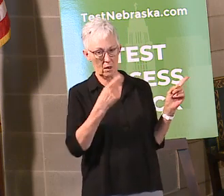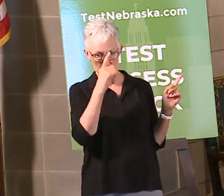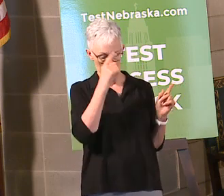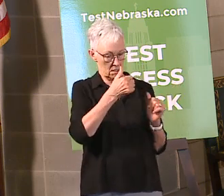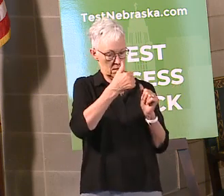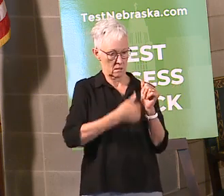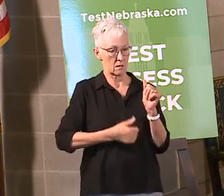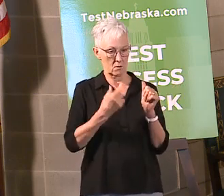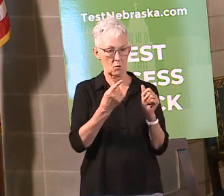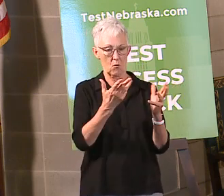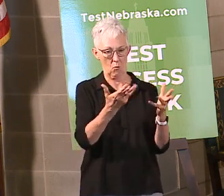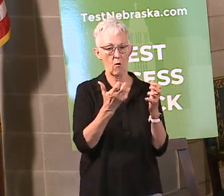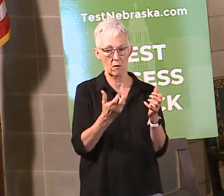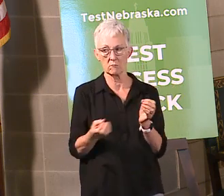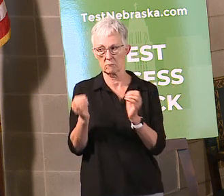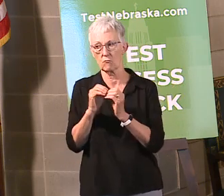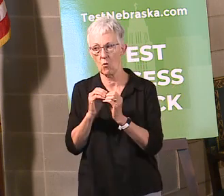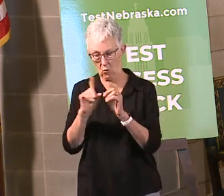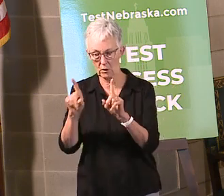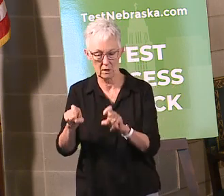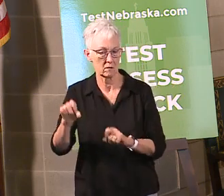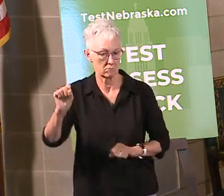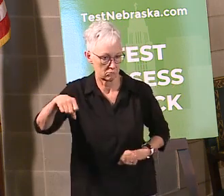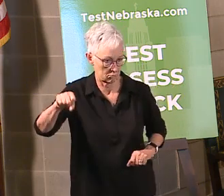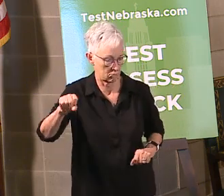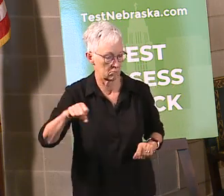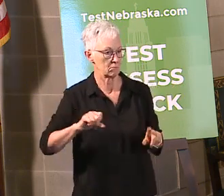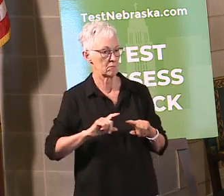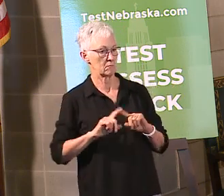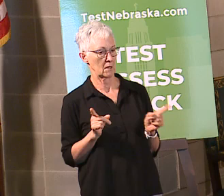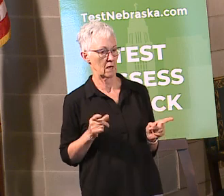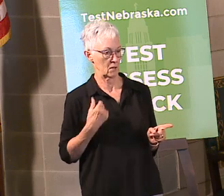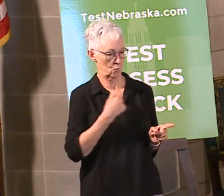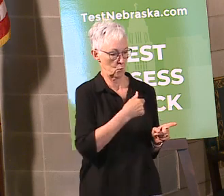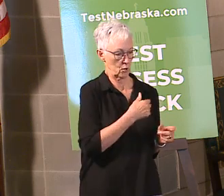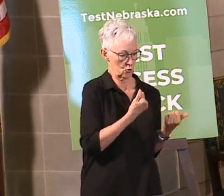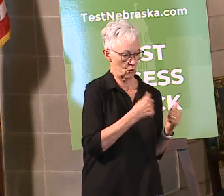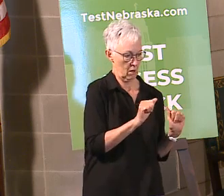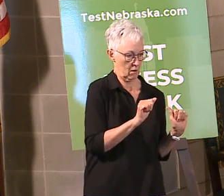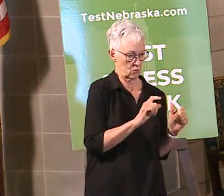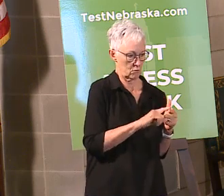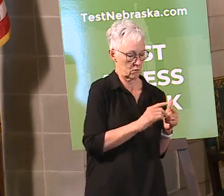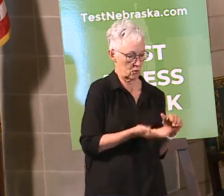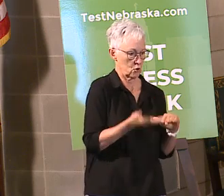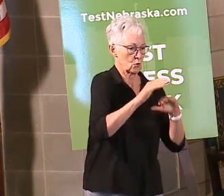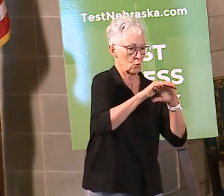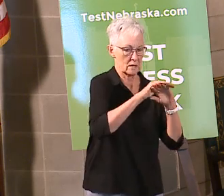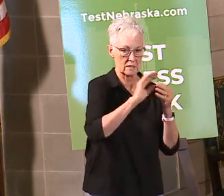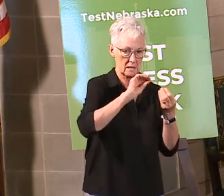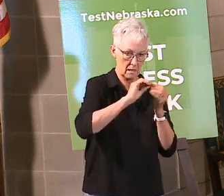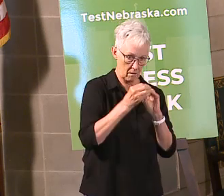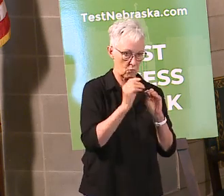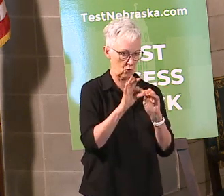of testnebraska.com, is to be able to provide increased testing. And so that's what we're working. And you can see from the schedule that I laid out, we are moving that around the